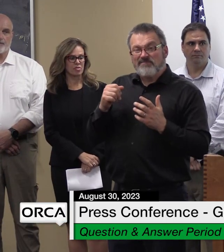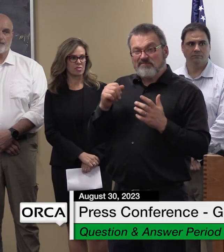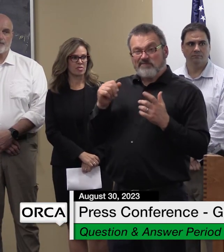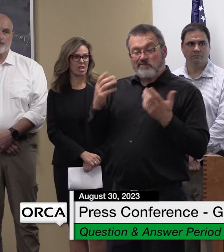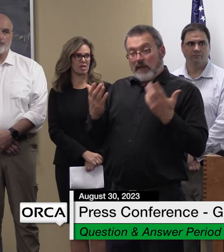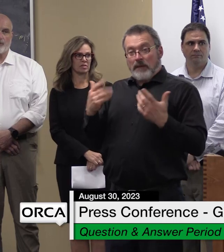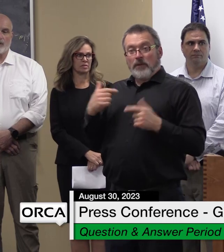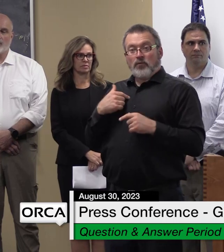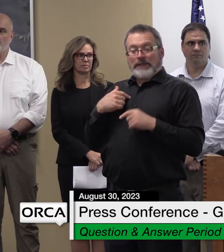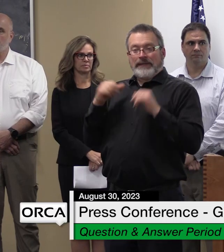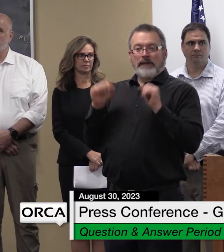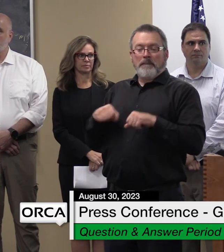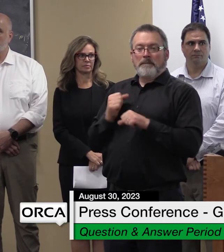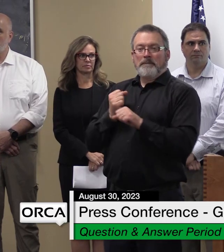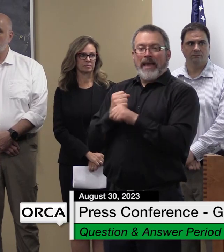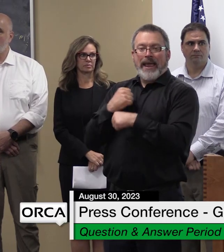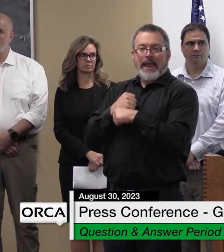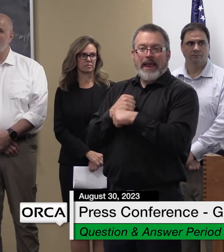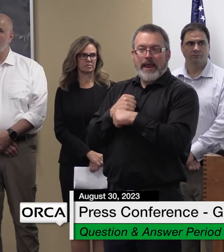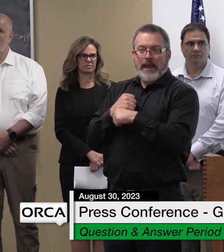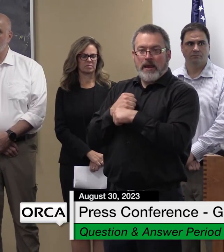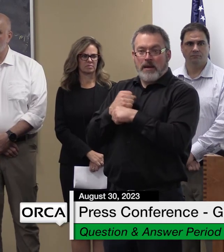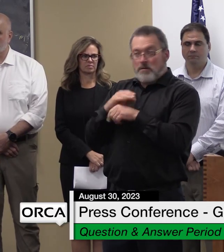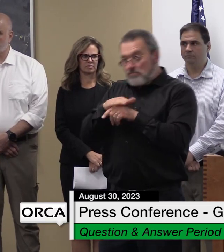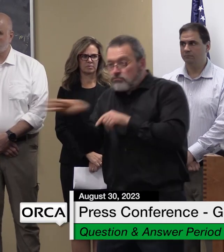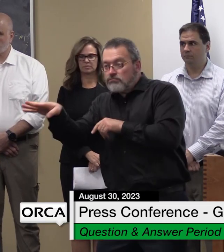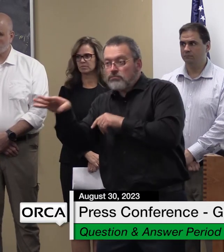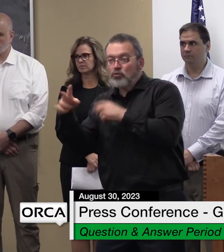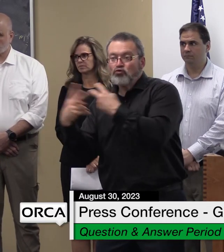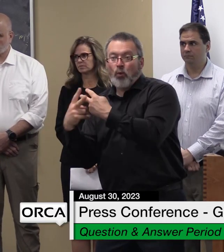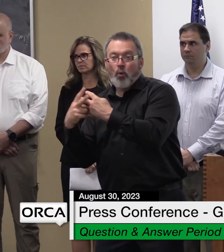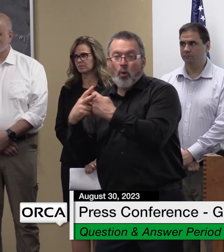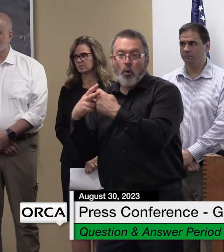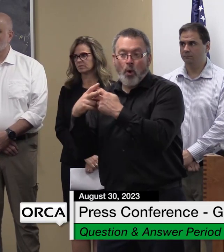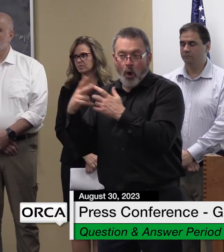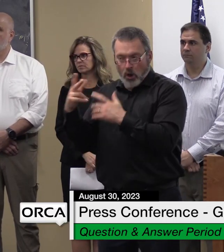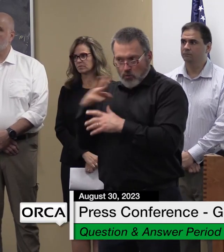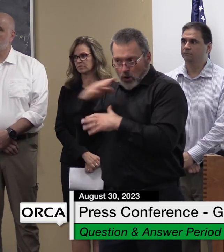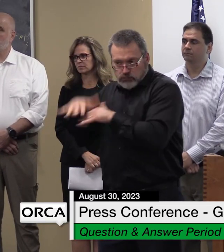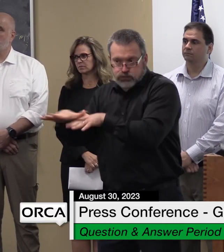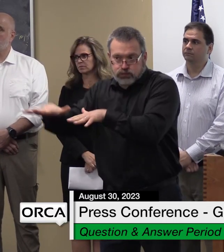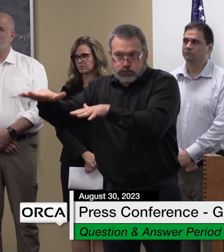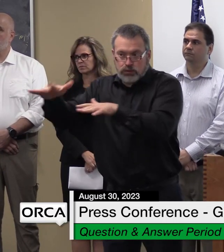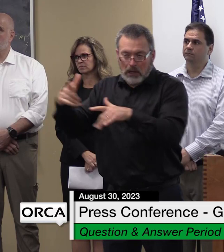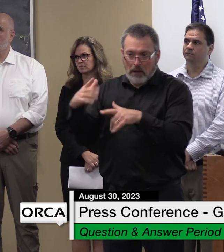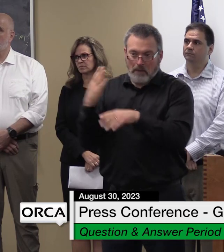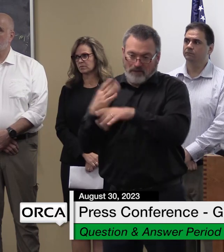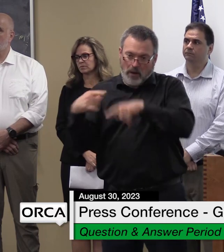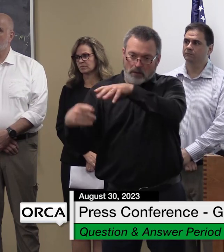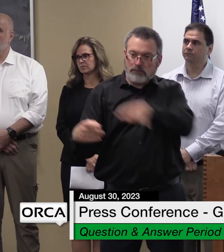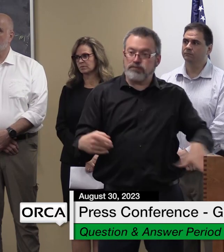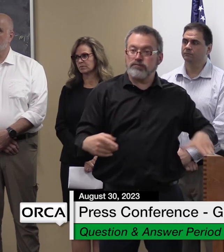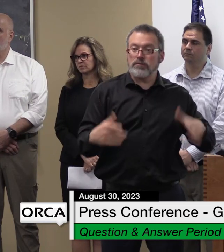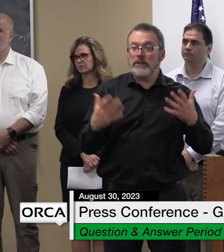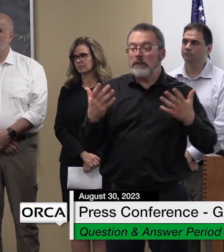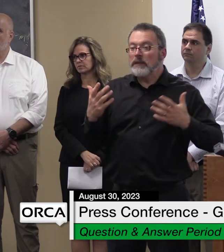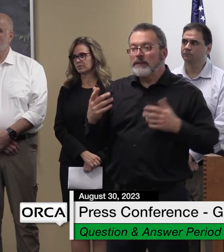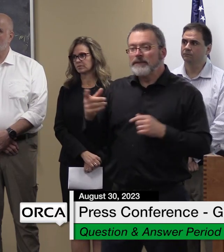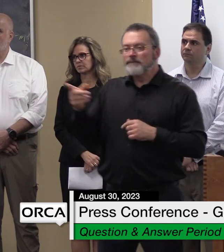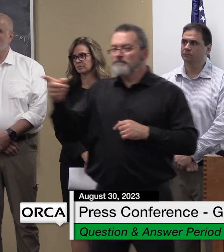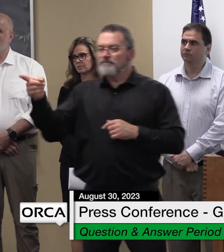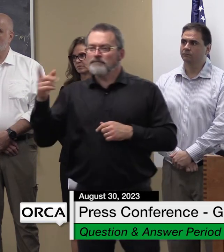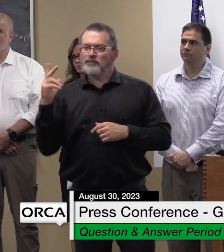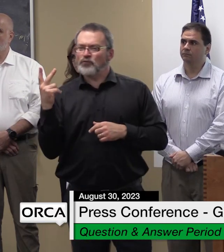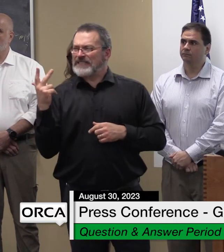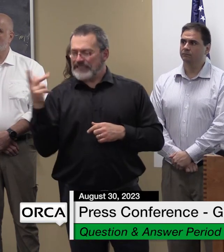more capacity for the water to store. And I guess the last question on that, at some of these Montpelier meetings that